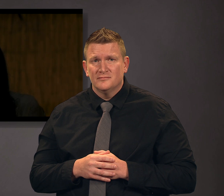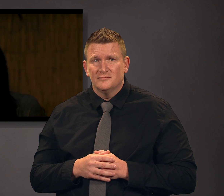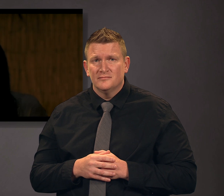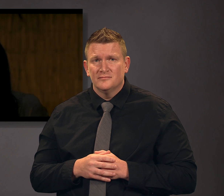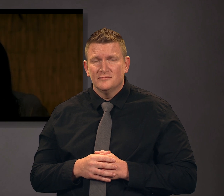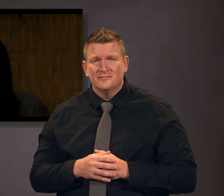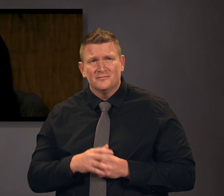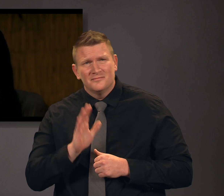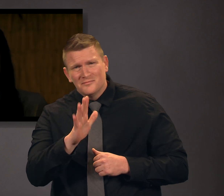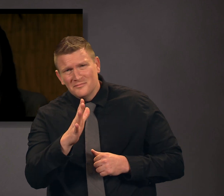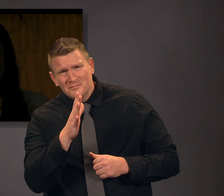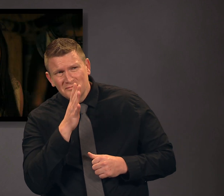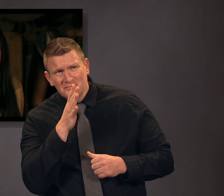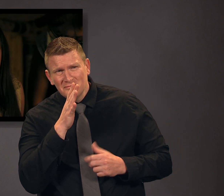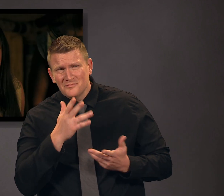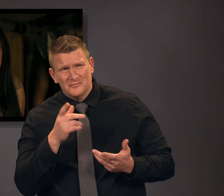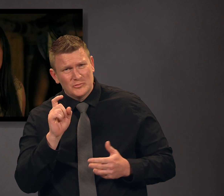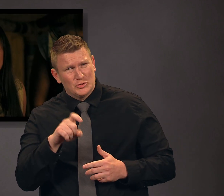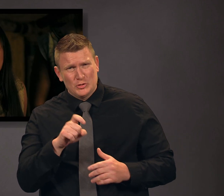Mother,